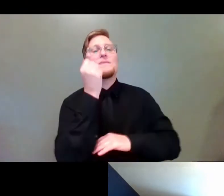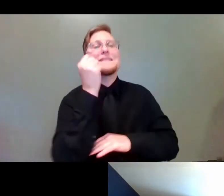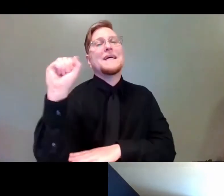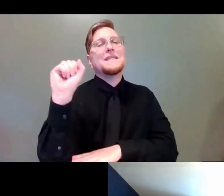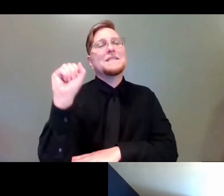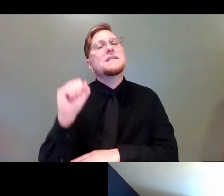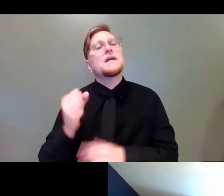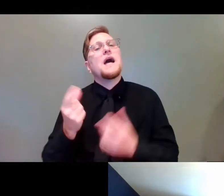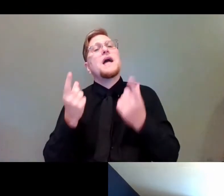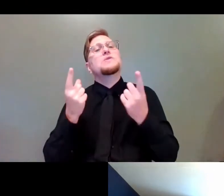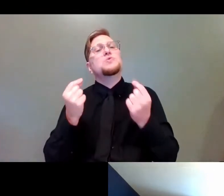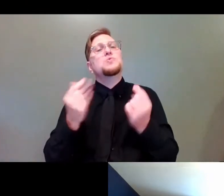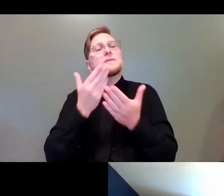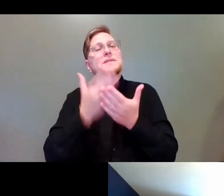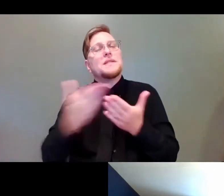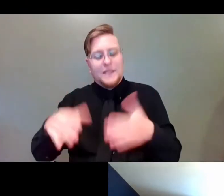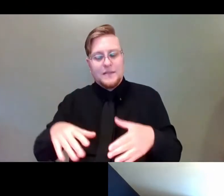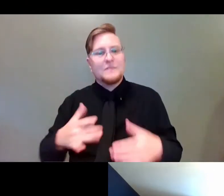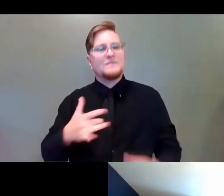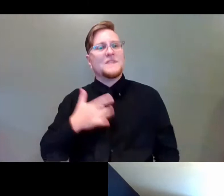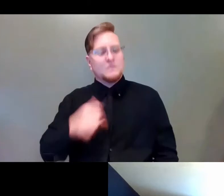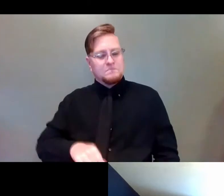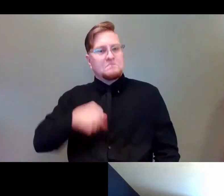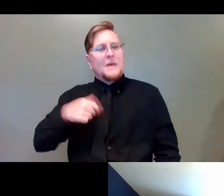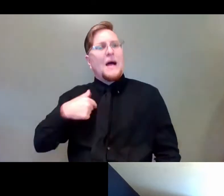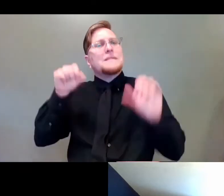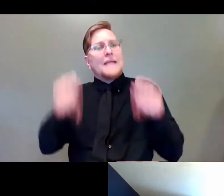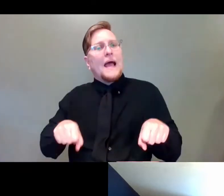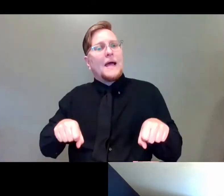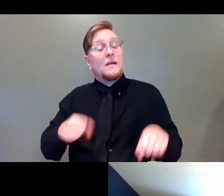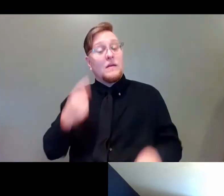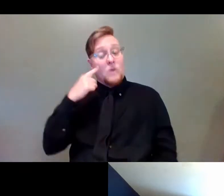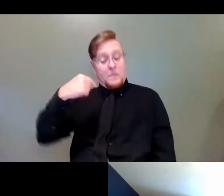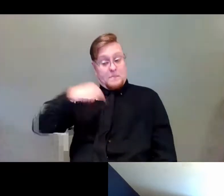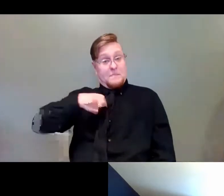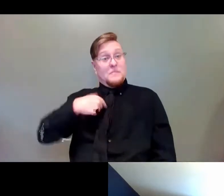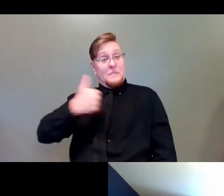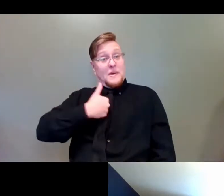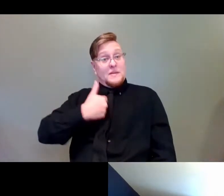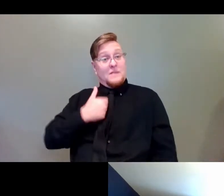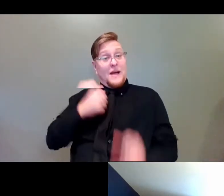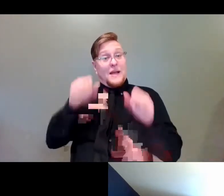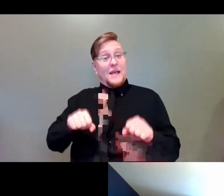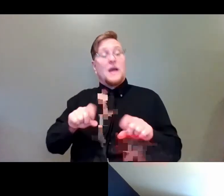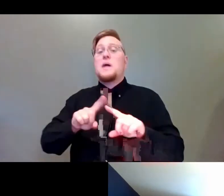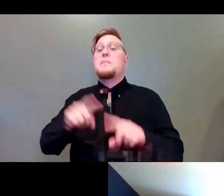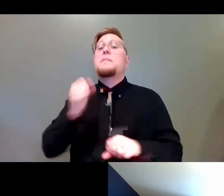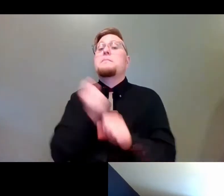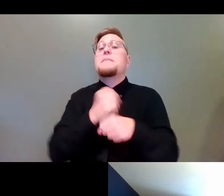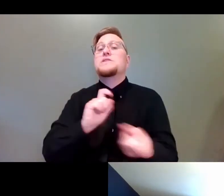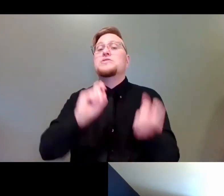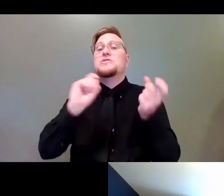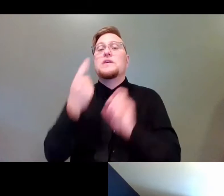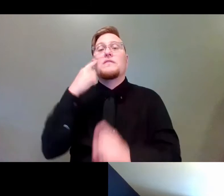that disabled women could do it, and they need to do it not just for themselves, because they're at Wild to make changes for other disabled women,